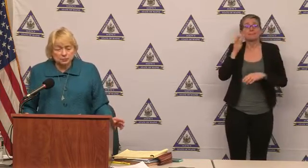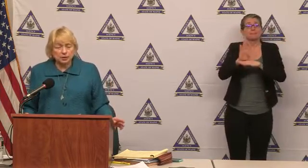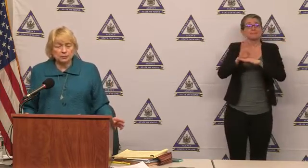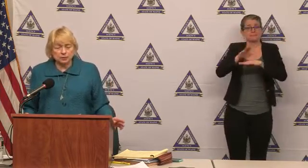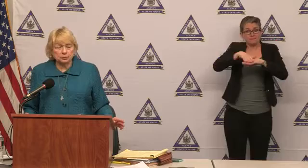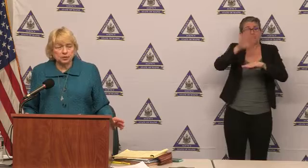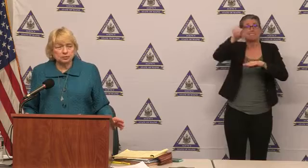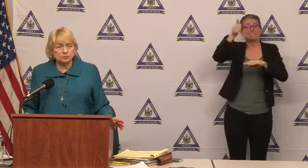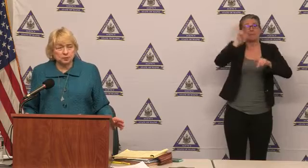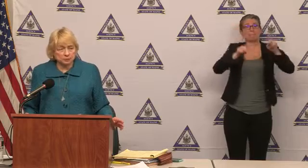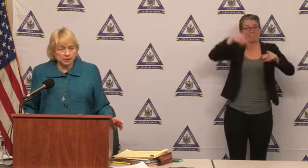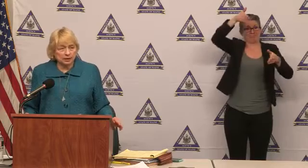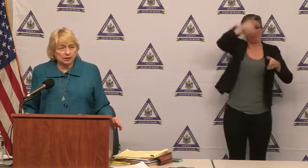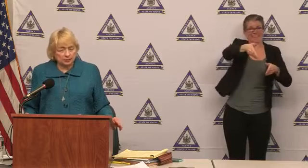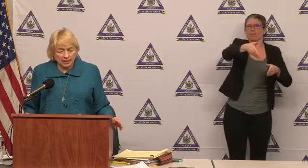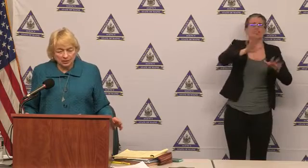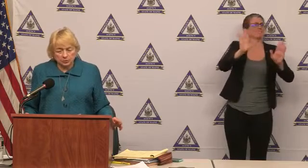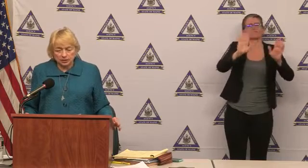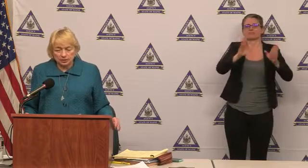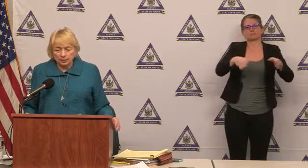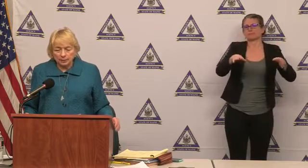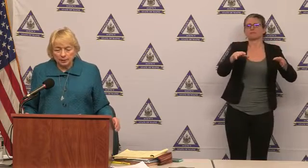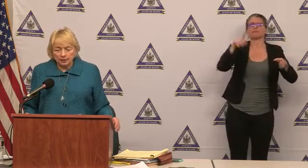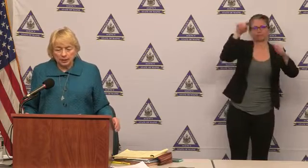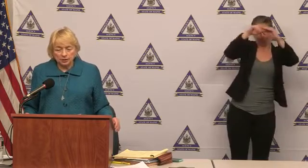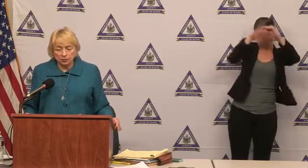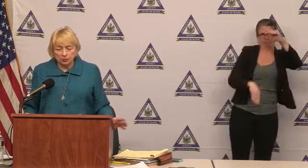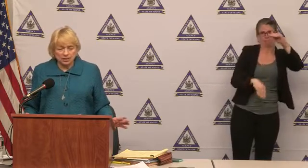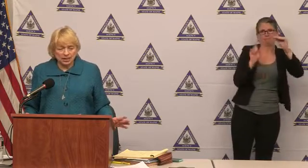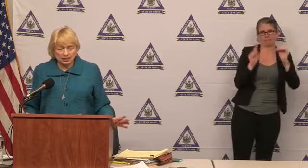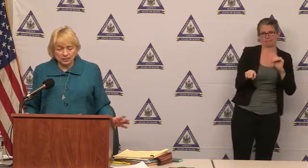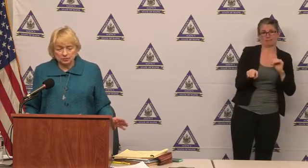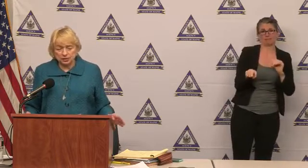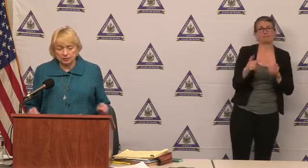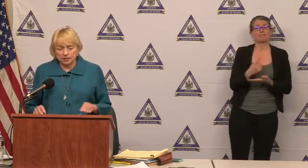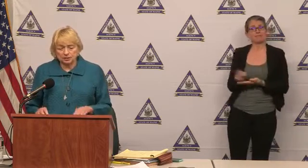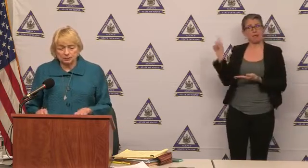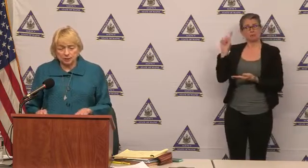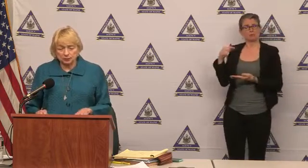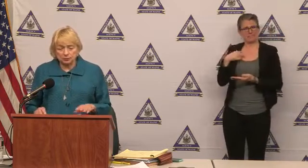easy recommendation for me to make last week. I know it was not an easy